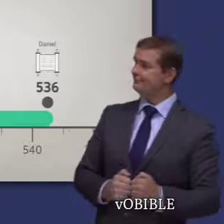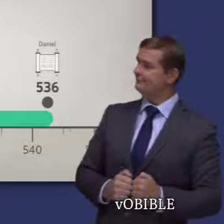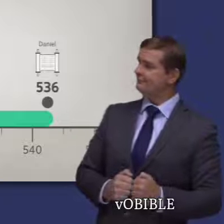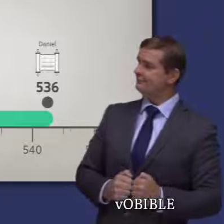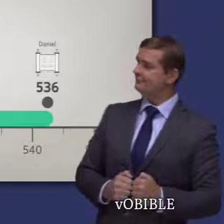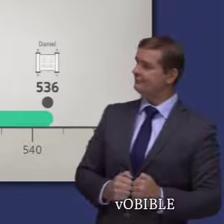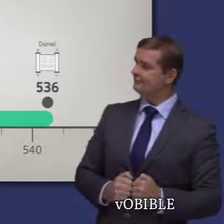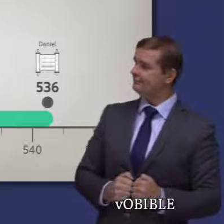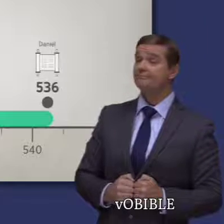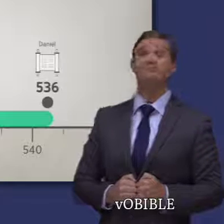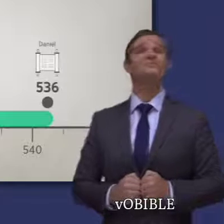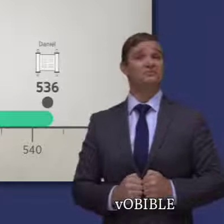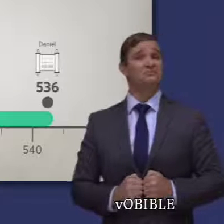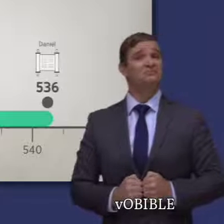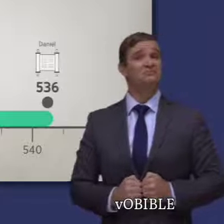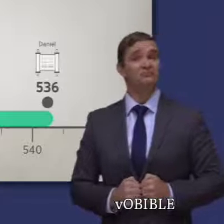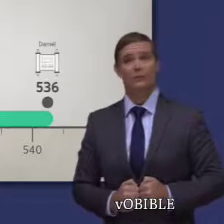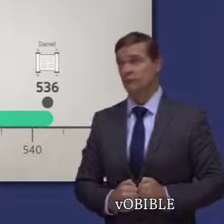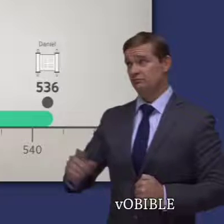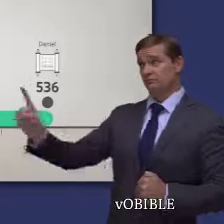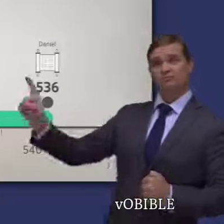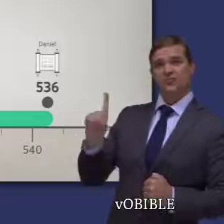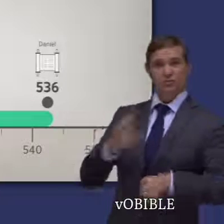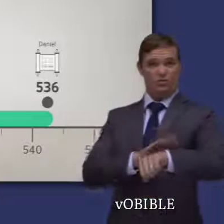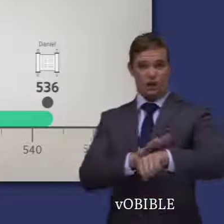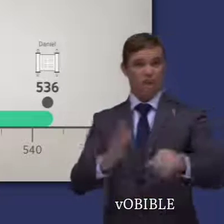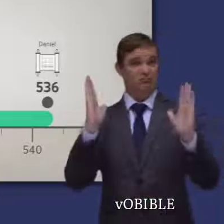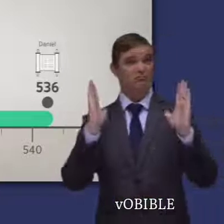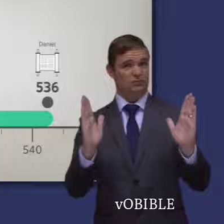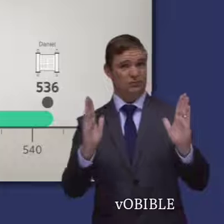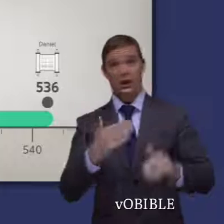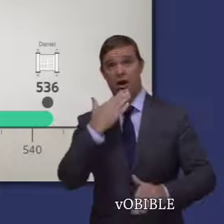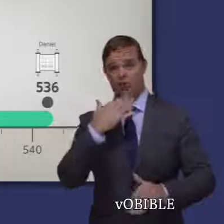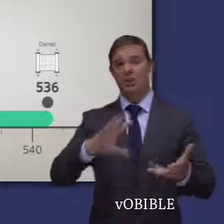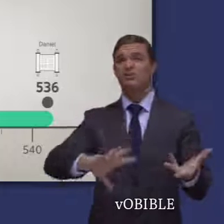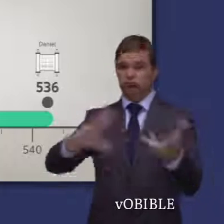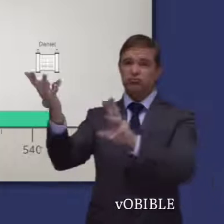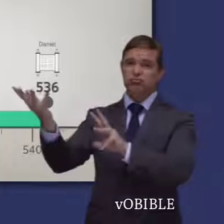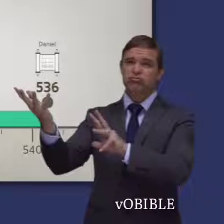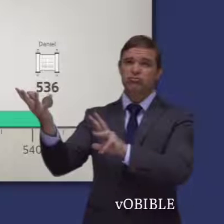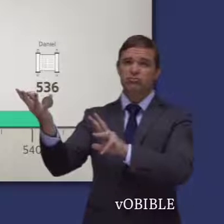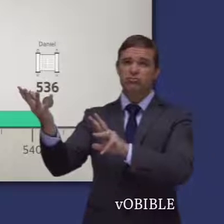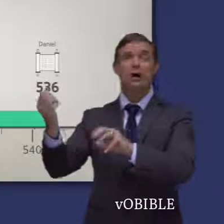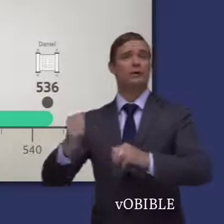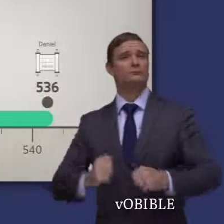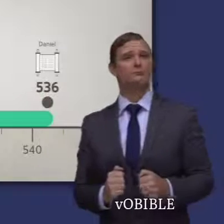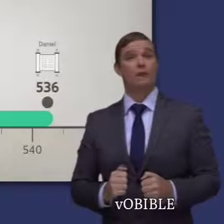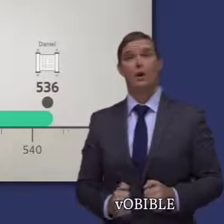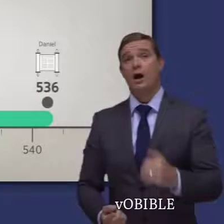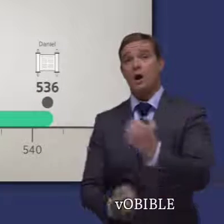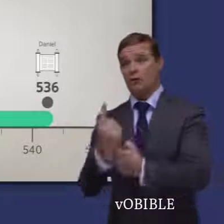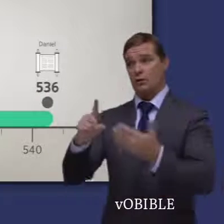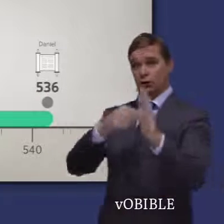Obadiah, Ezekiel, and Jeremiah were Daniel's contemporaries. They lived during a tumultuous period of